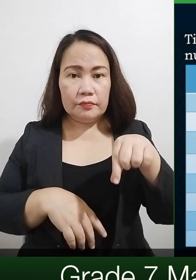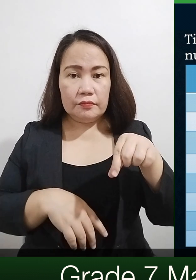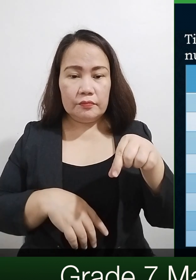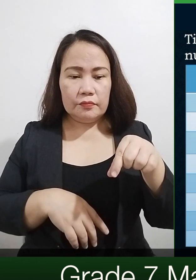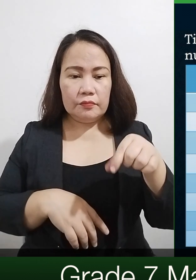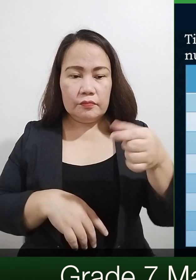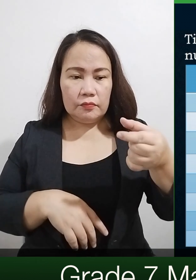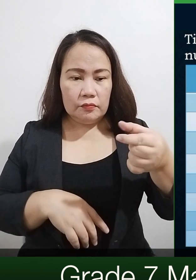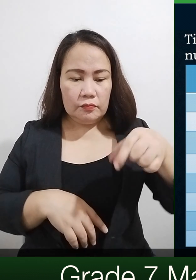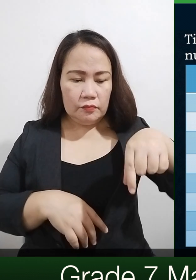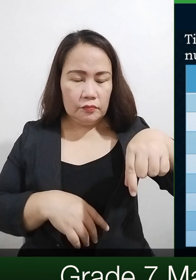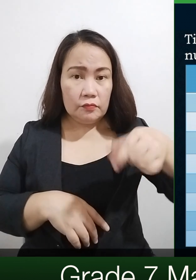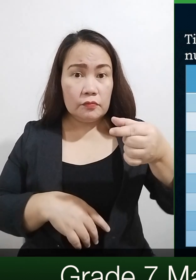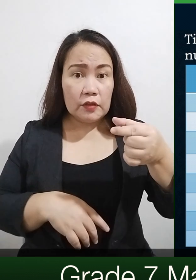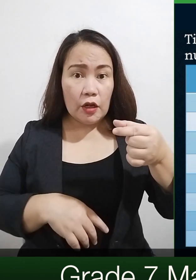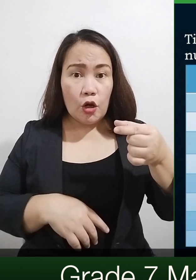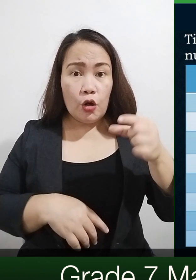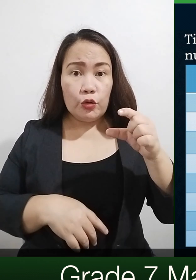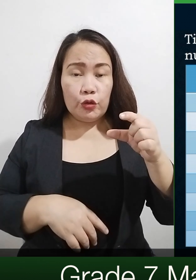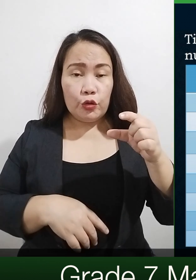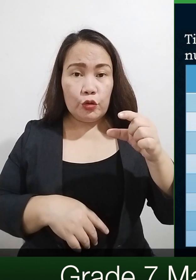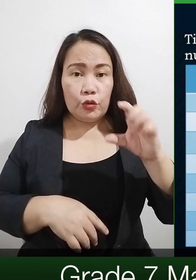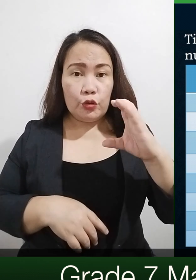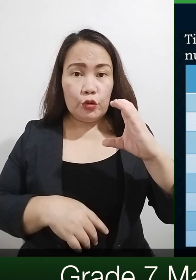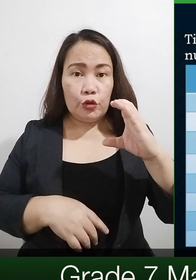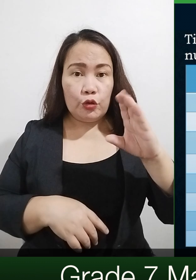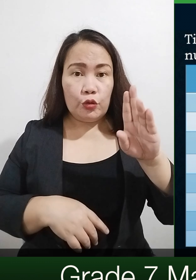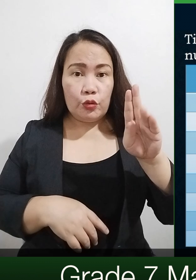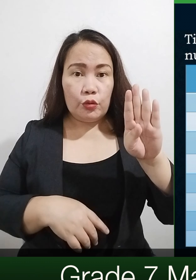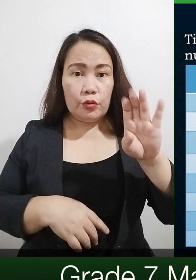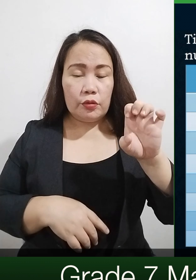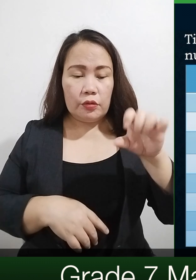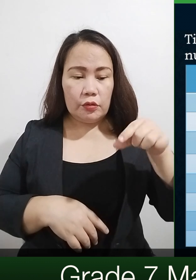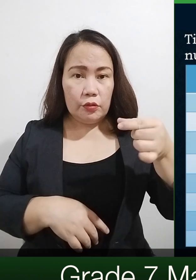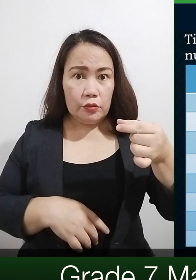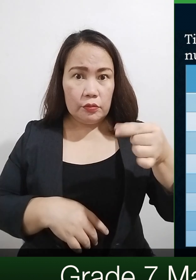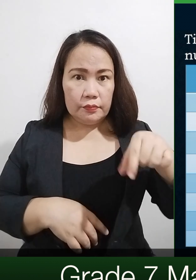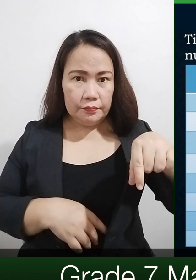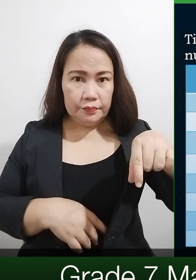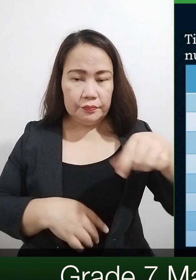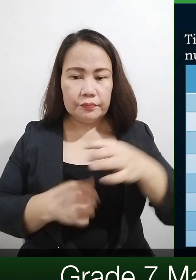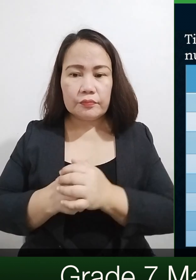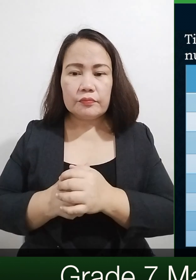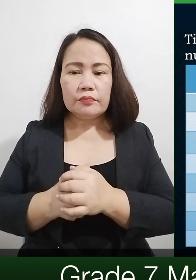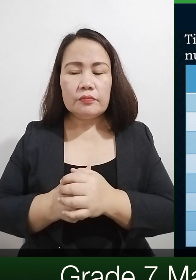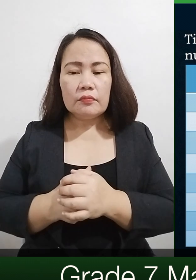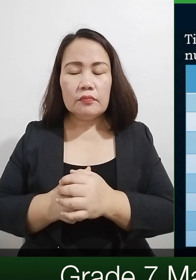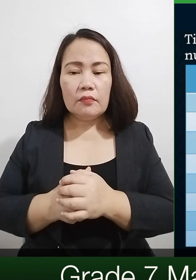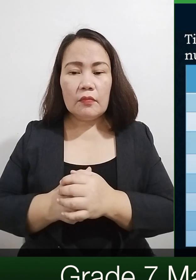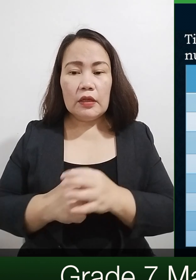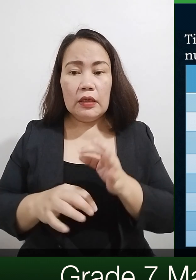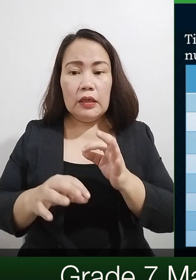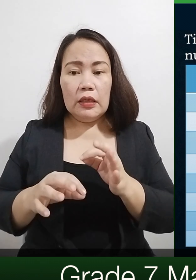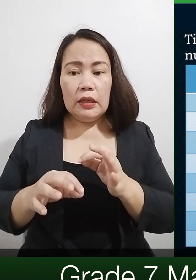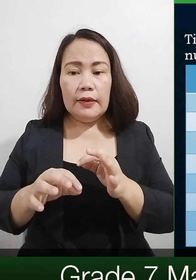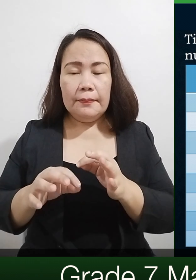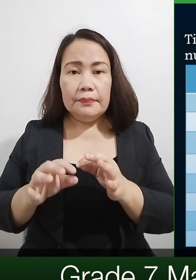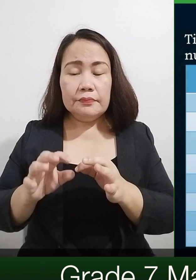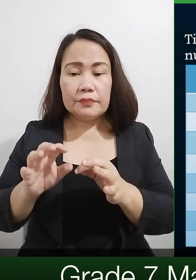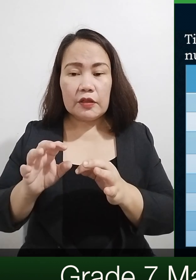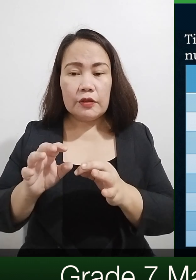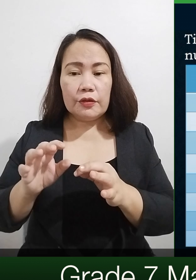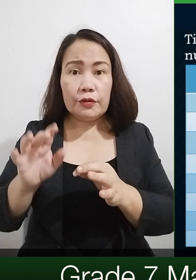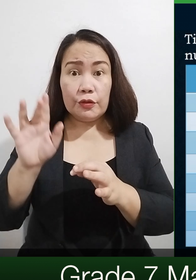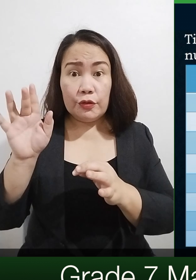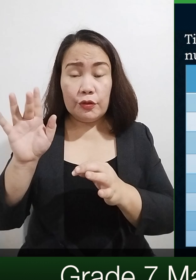So, the cube root of 8 is 2. Why 2? Because if we will be multiplying 2 3 times